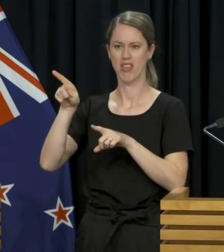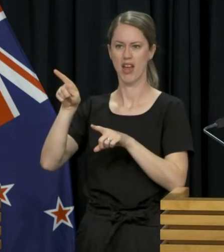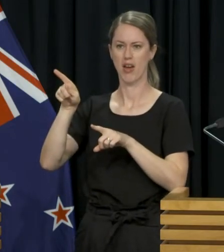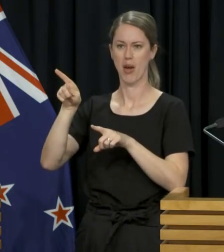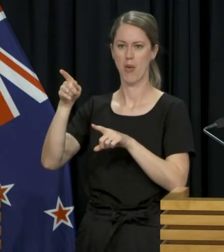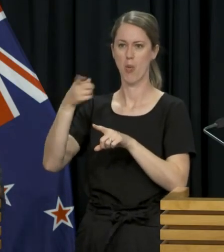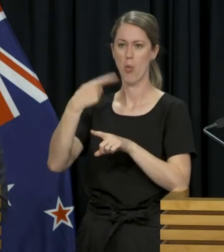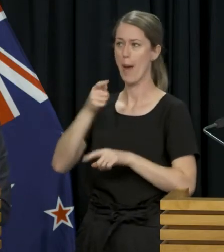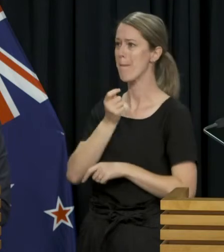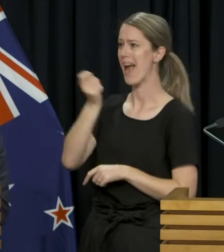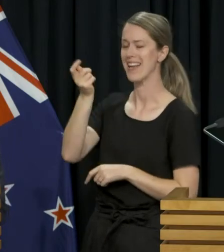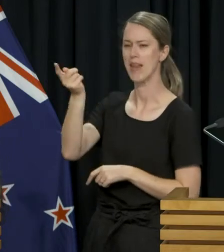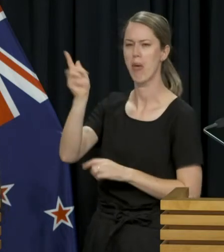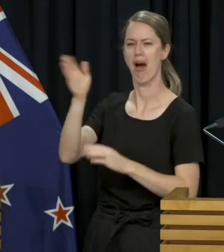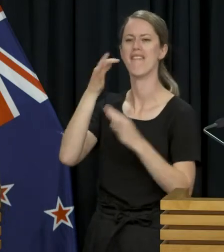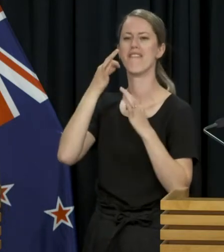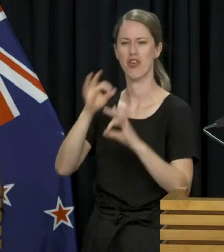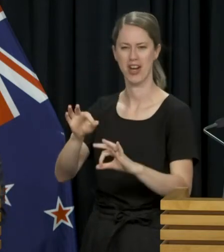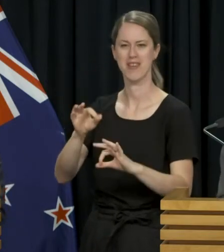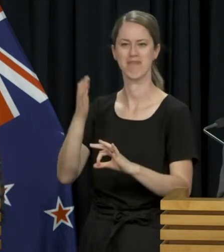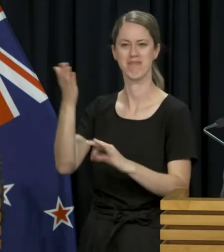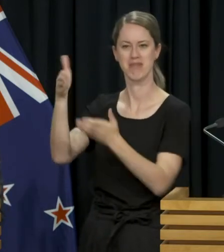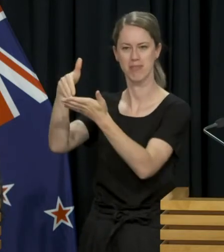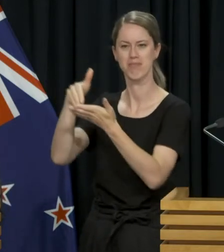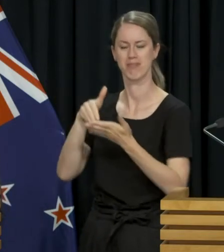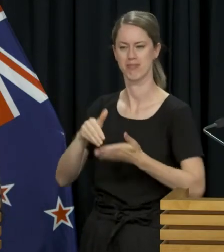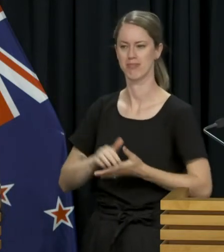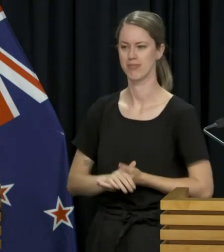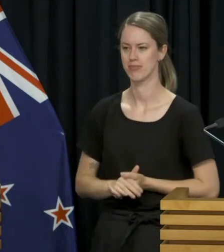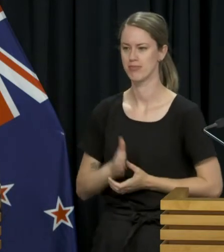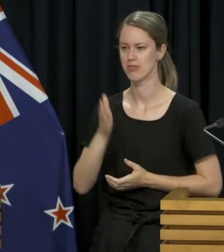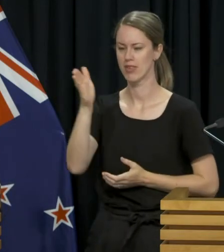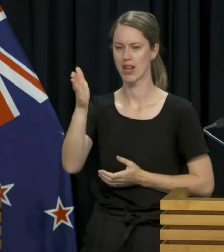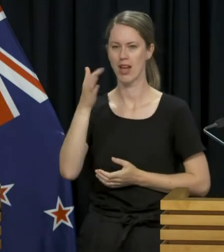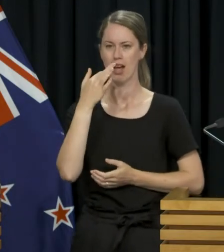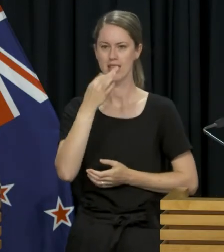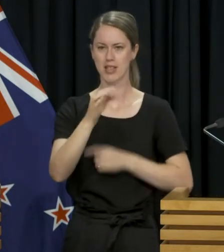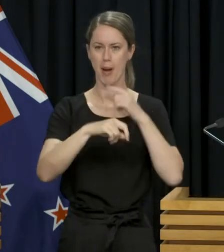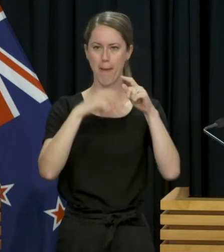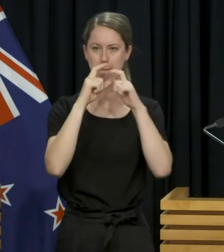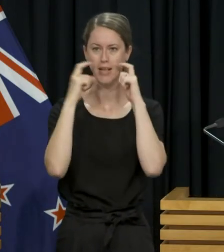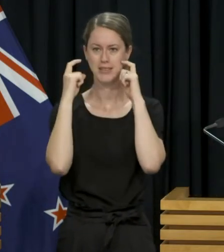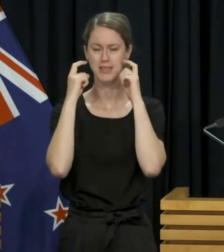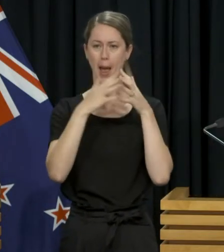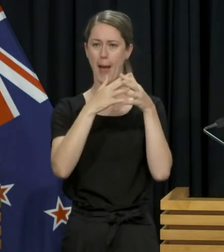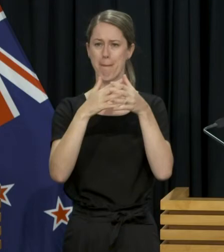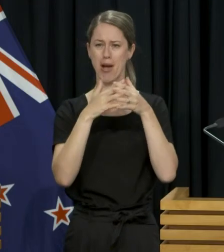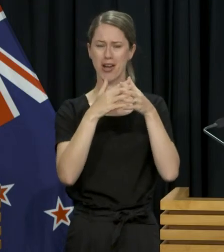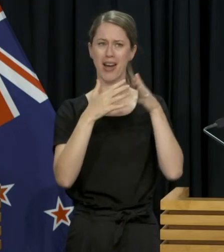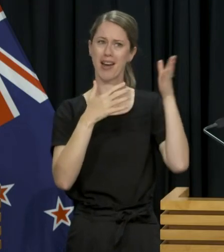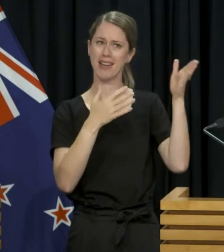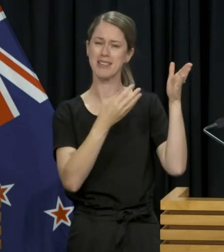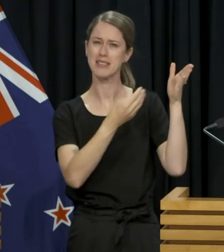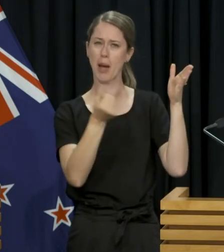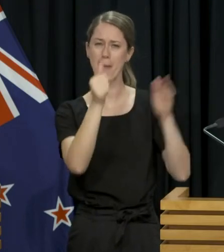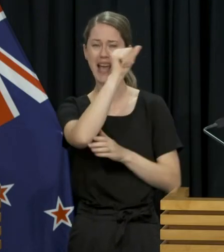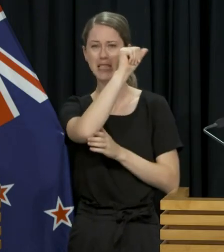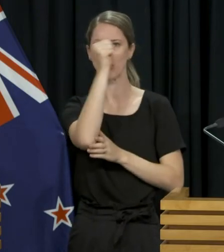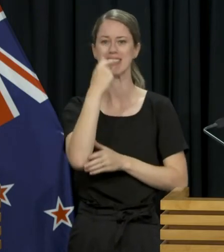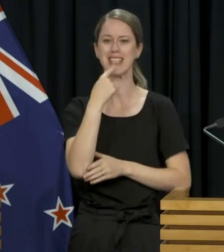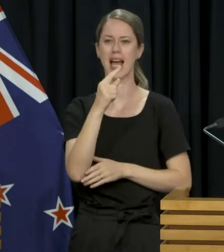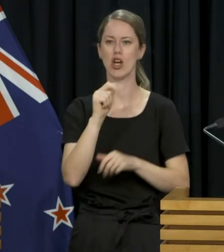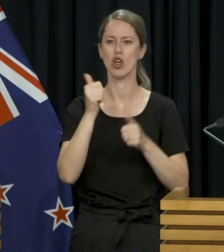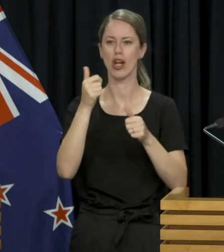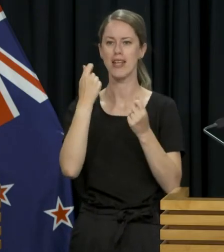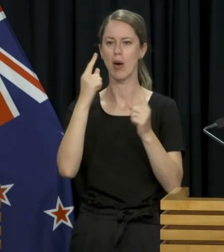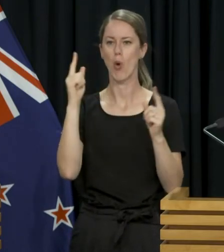of NZ Inc.'s effort. Just on masks, there was reports out in the US that some of their experts are encouraging their citizens to double up,